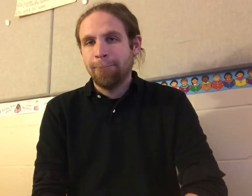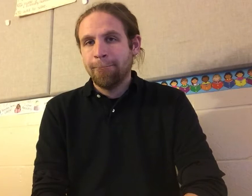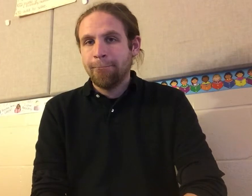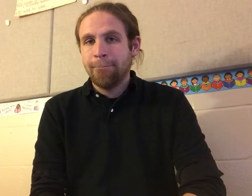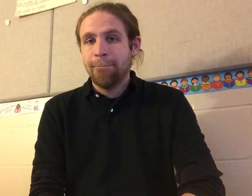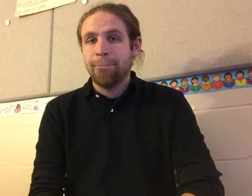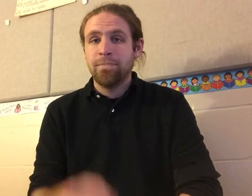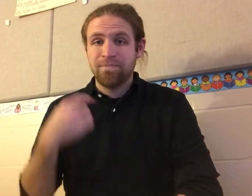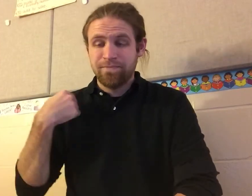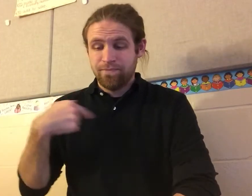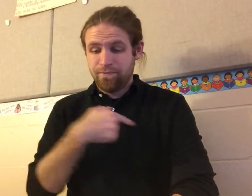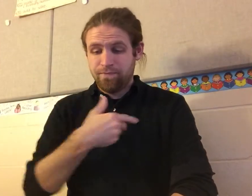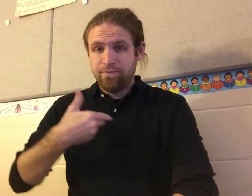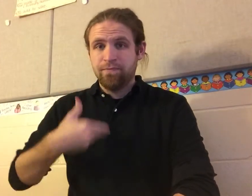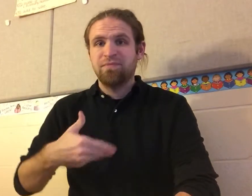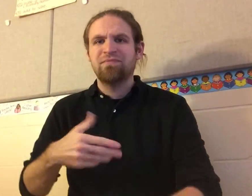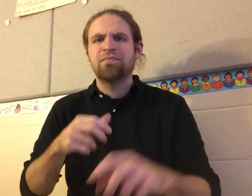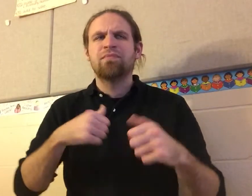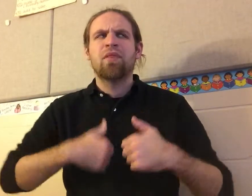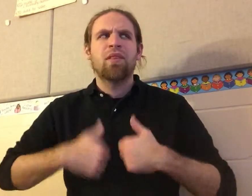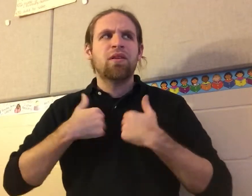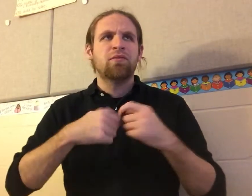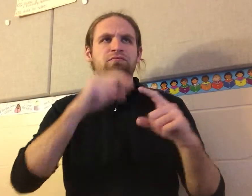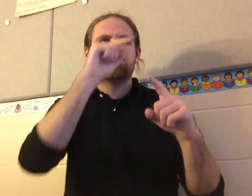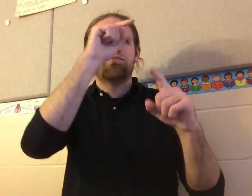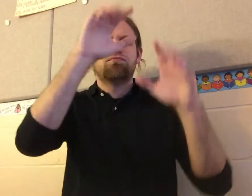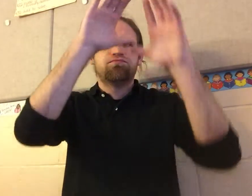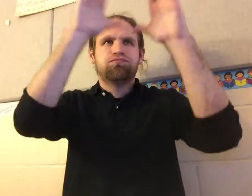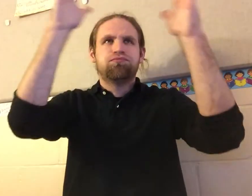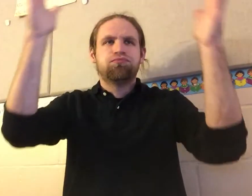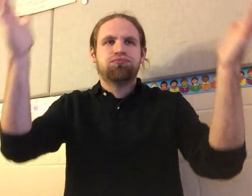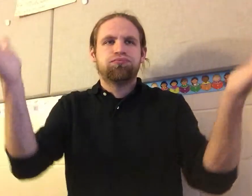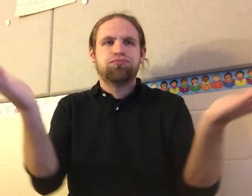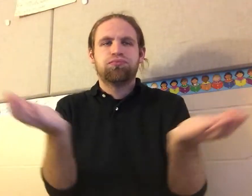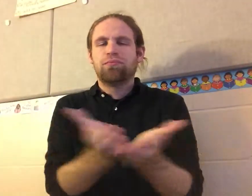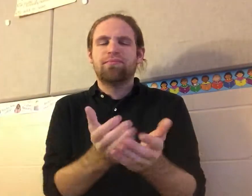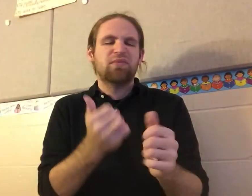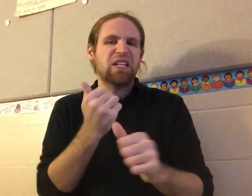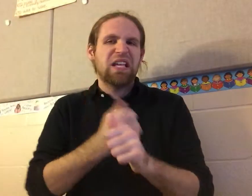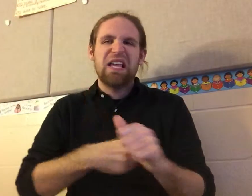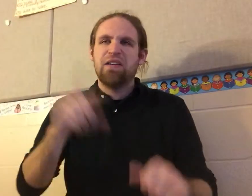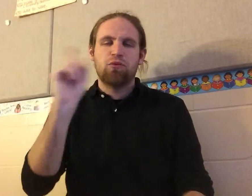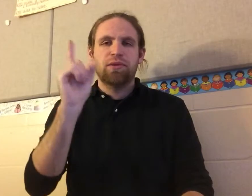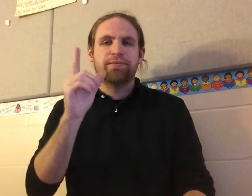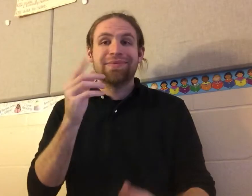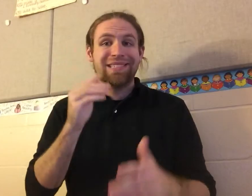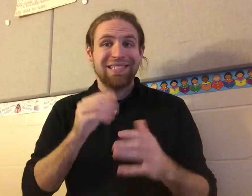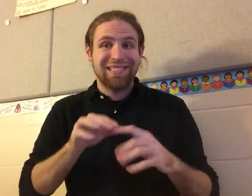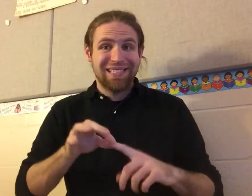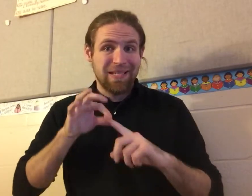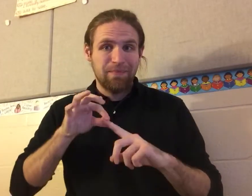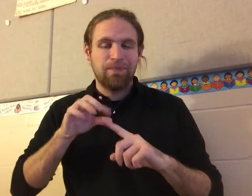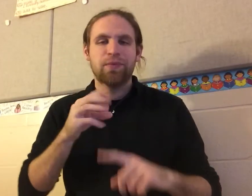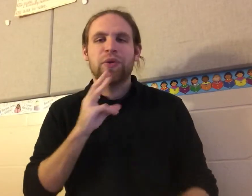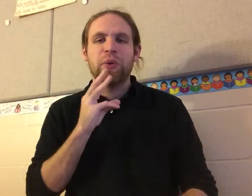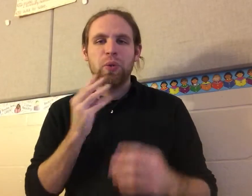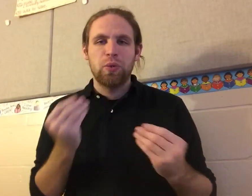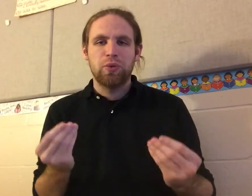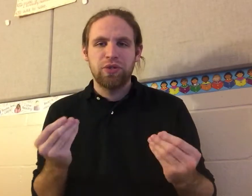We insects live all over the globe, everywhere except the oceans. Insects can even